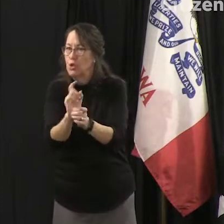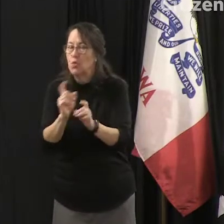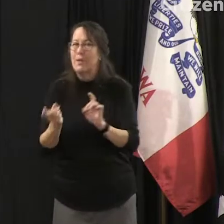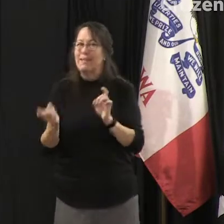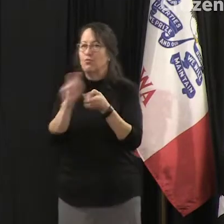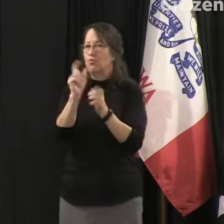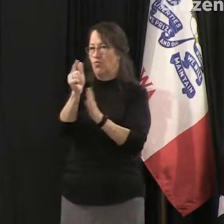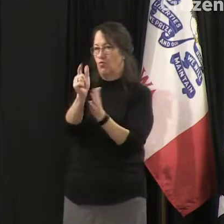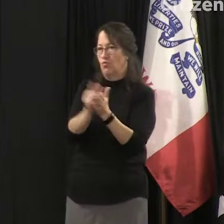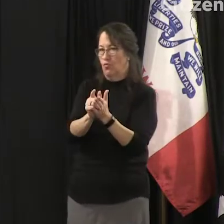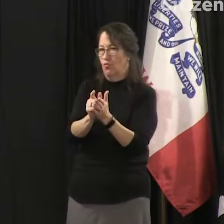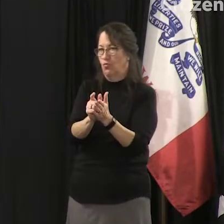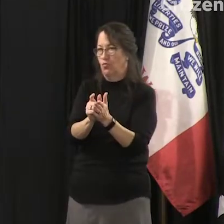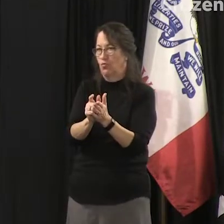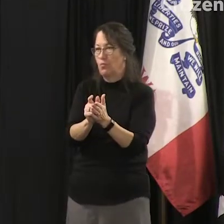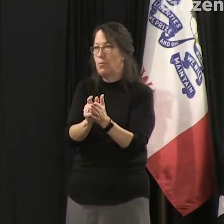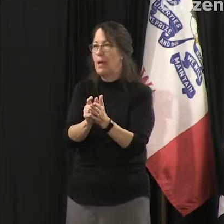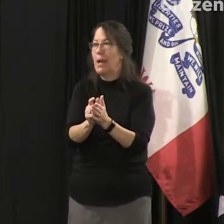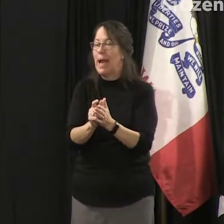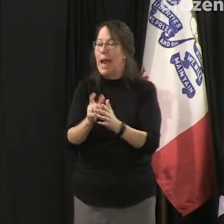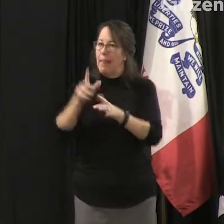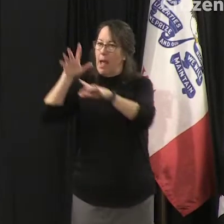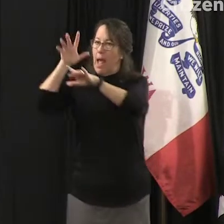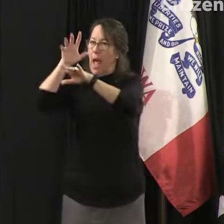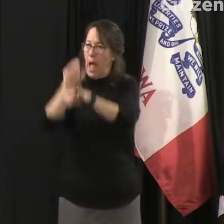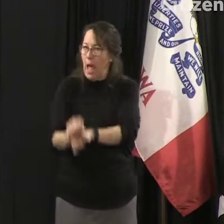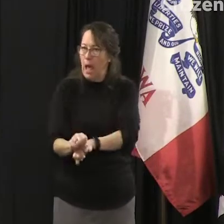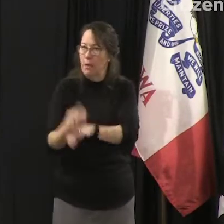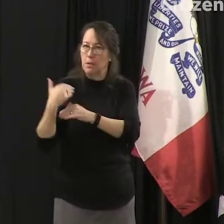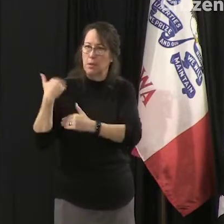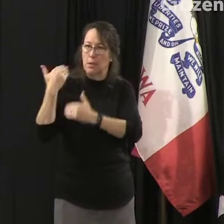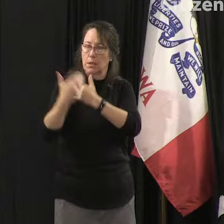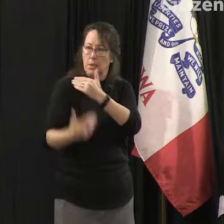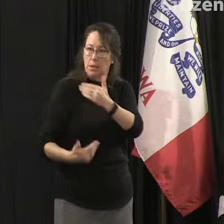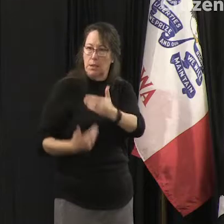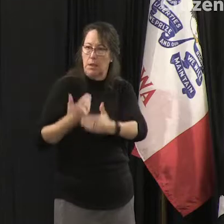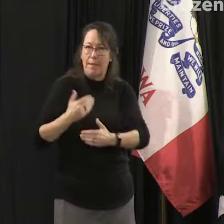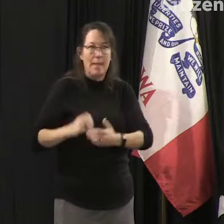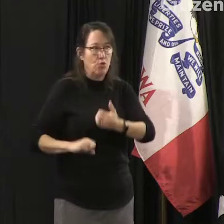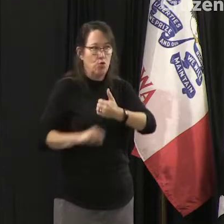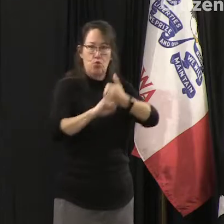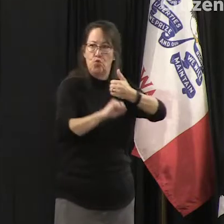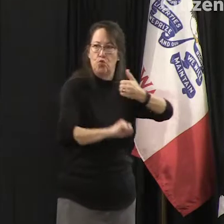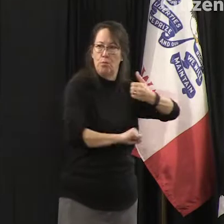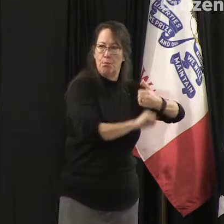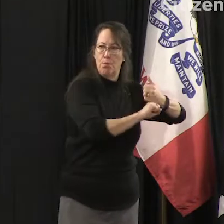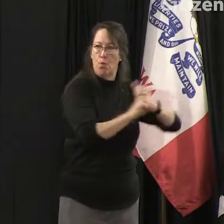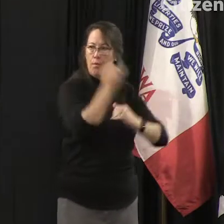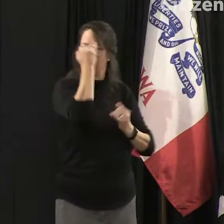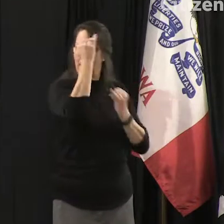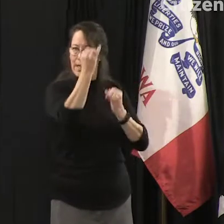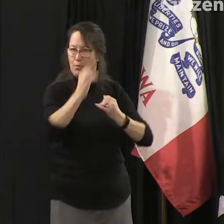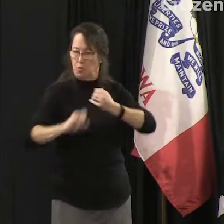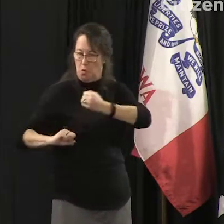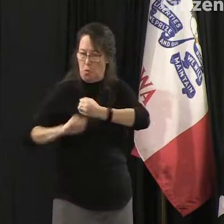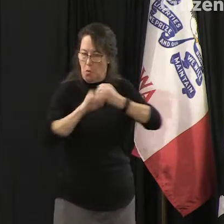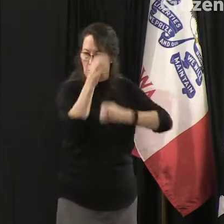the laws and the customs that buttress these kinds of attitudes.